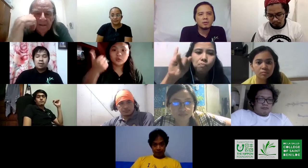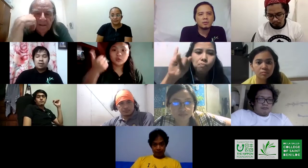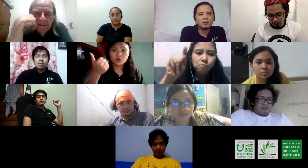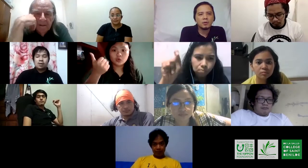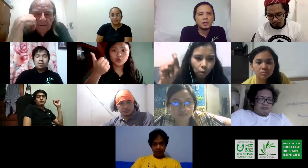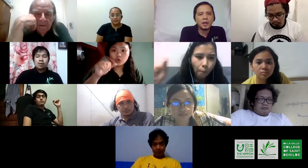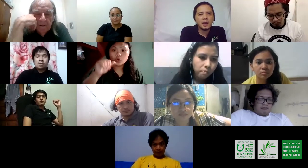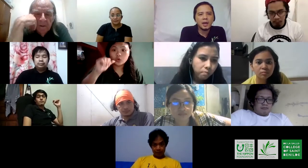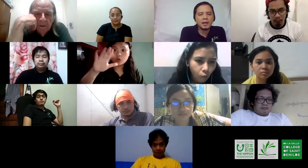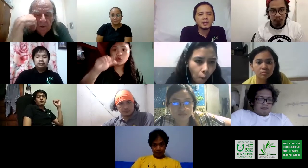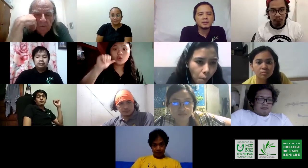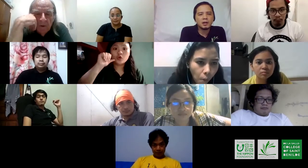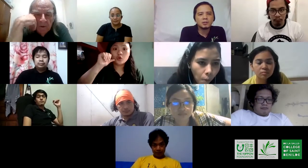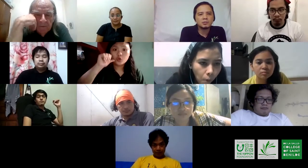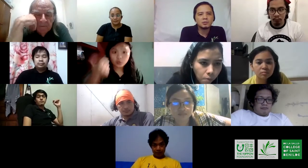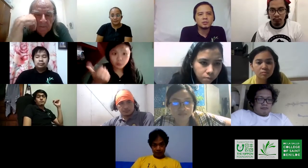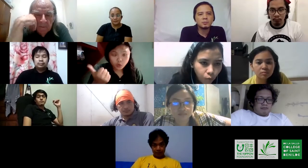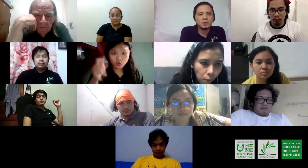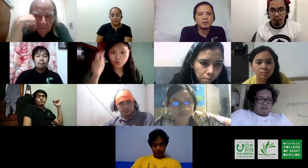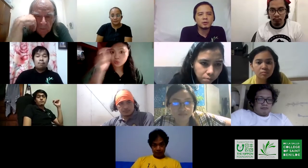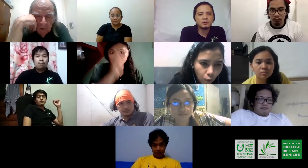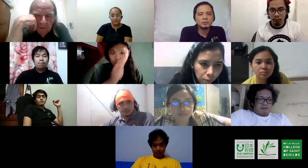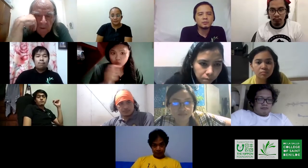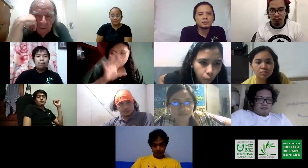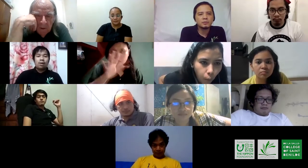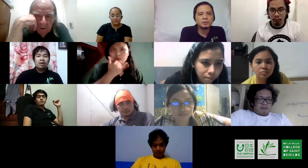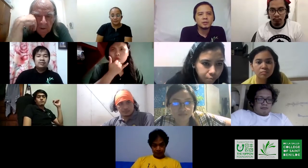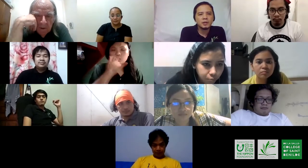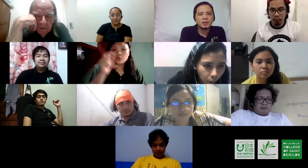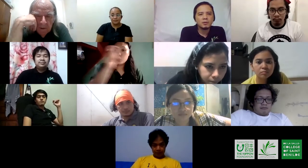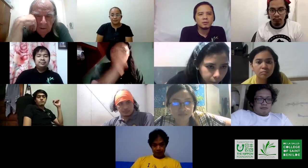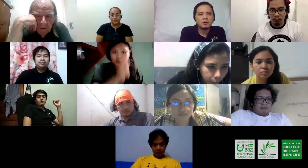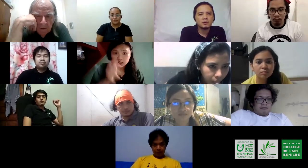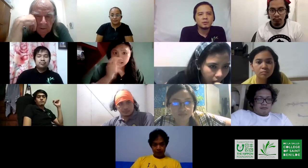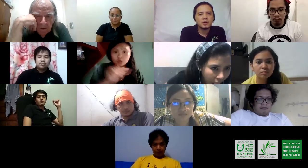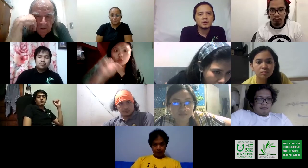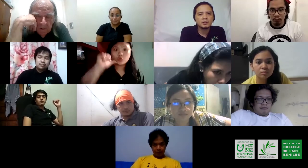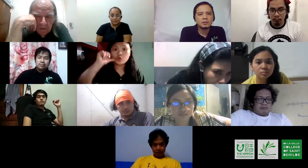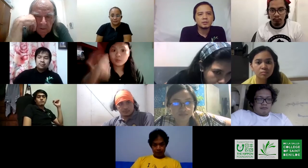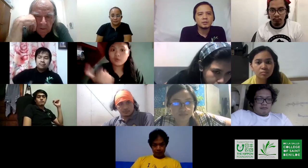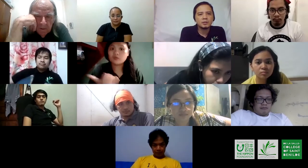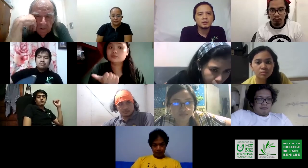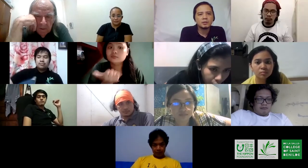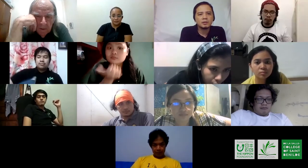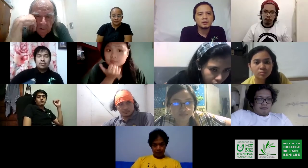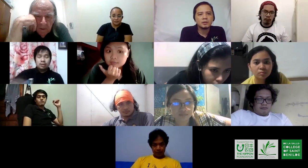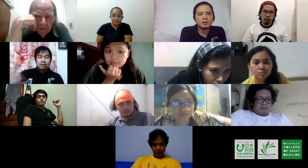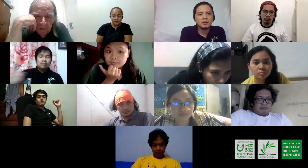Yeah. And Tomorrow. also tomorrow, where